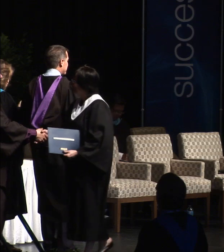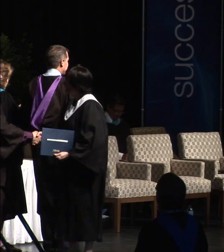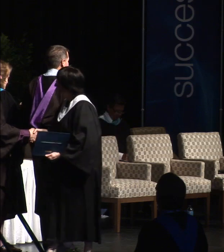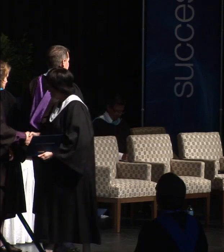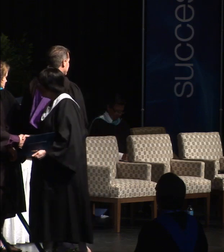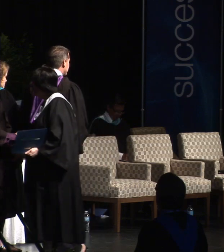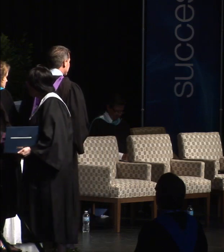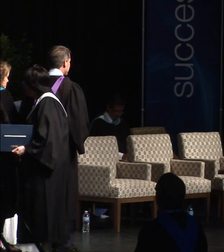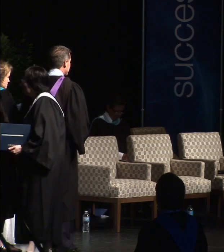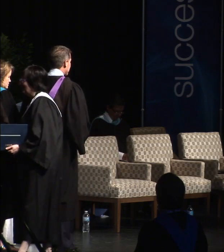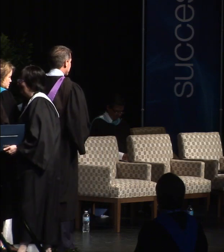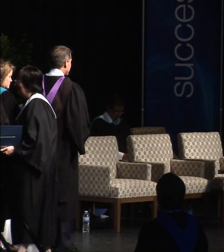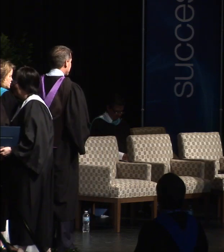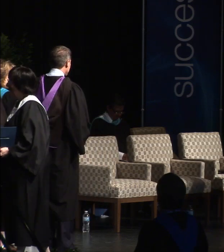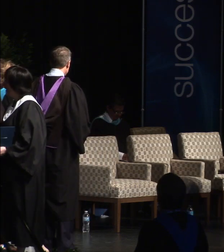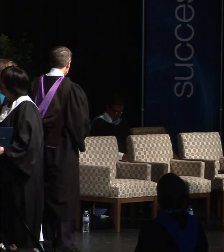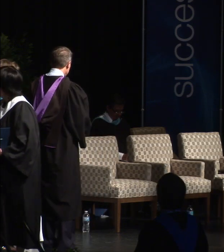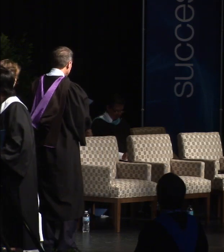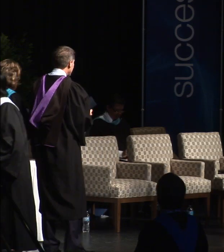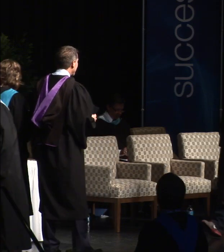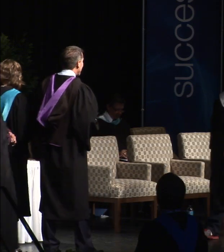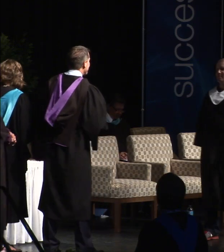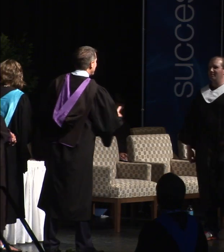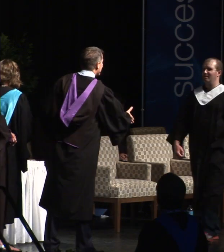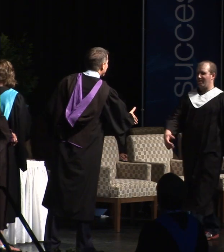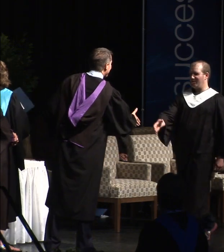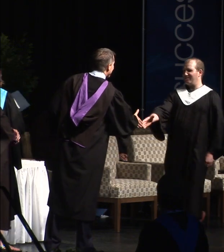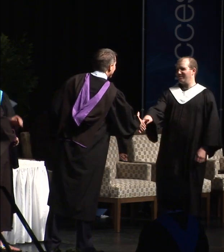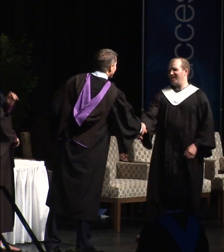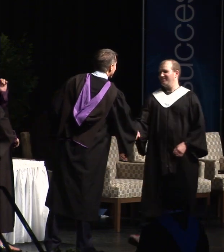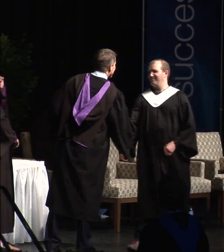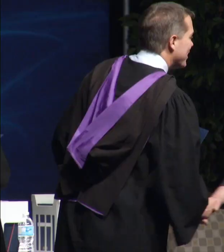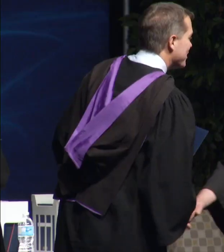James Robert Fahey, honors.